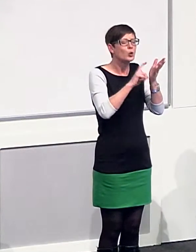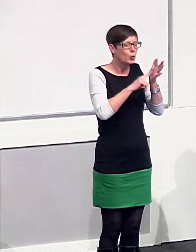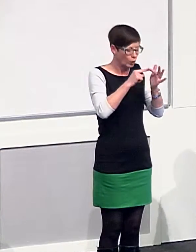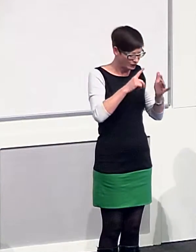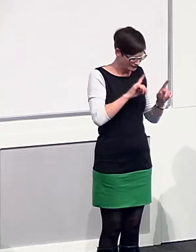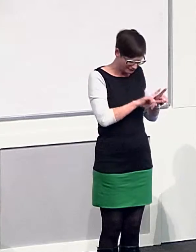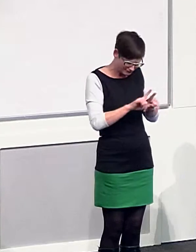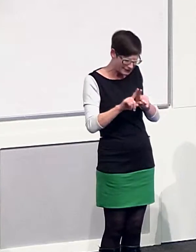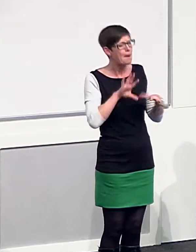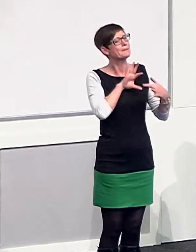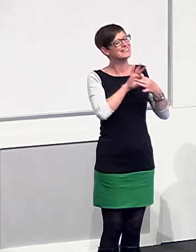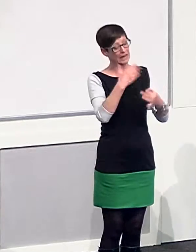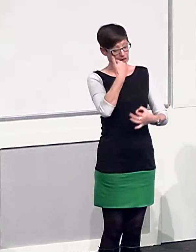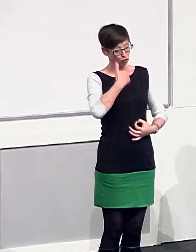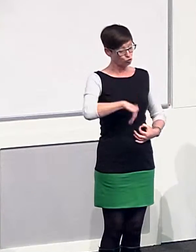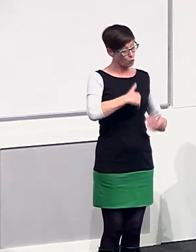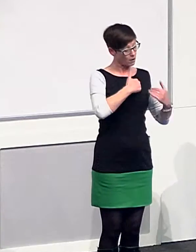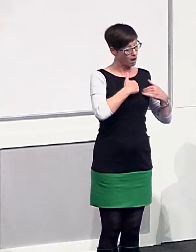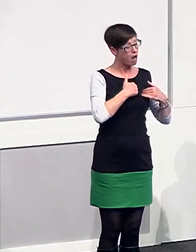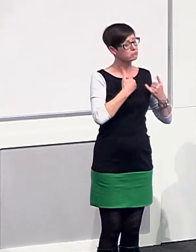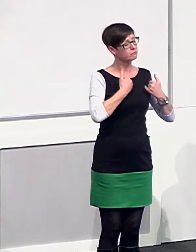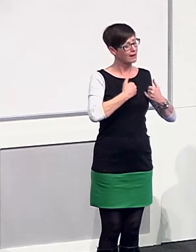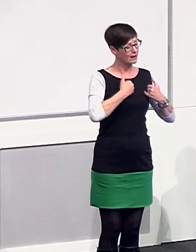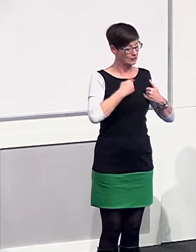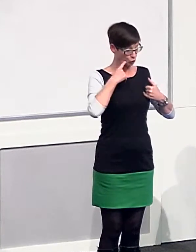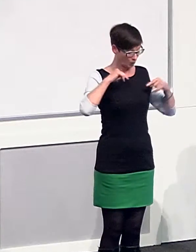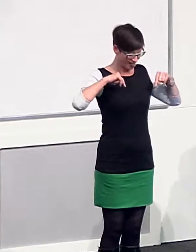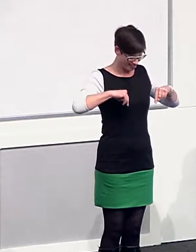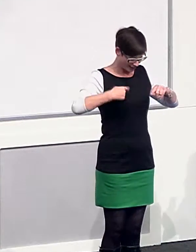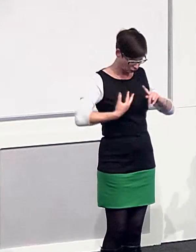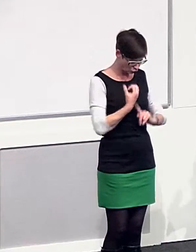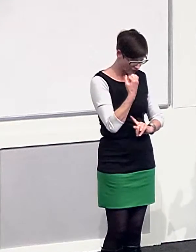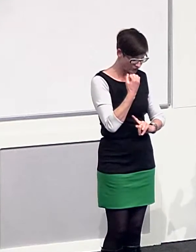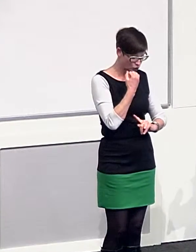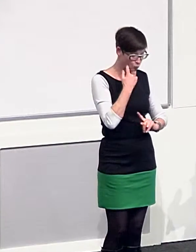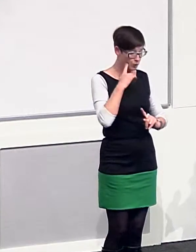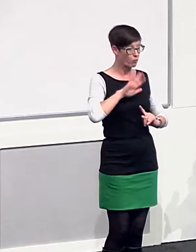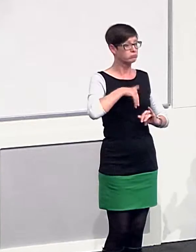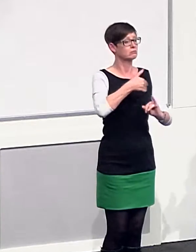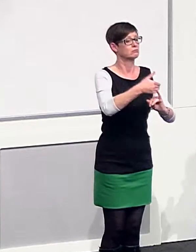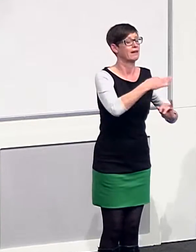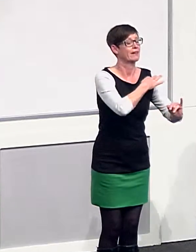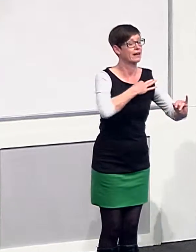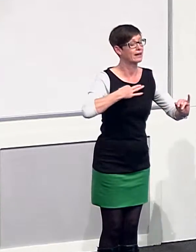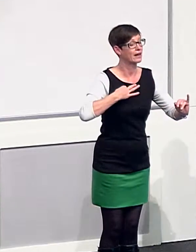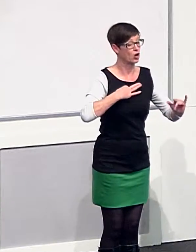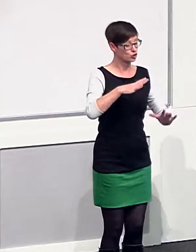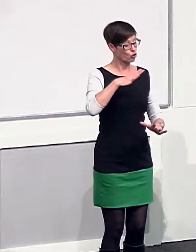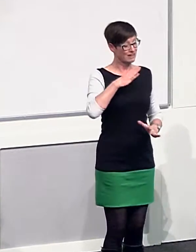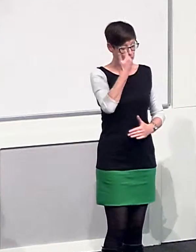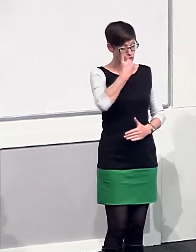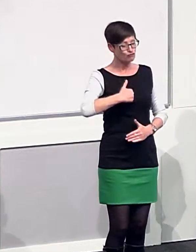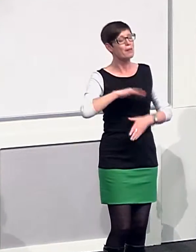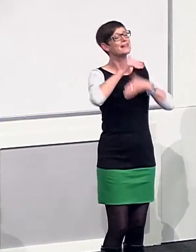particular. So we intend to bring these discoveries to the clinic. For example, in stroke, there are already phase 2 studies going